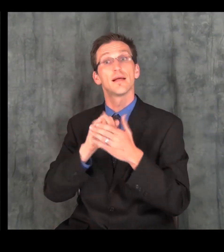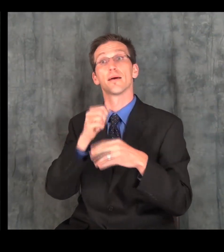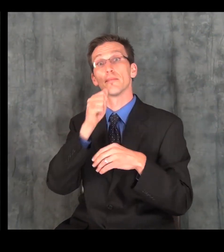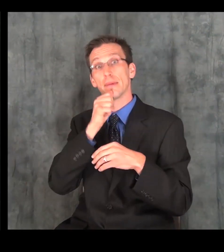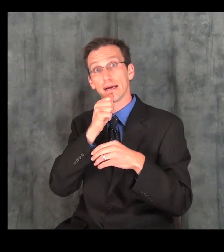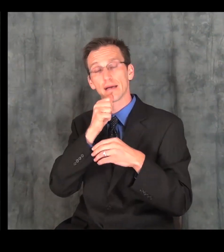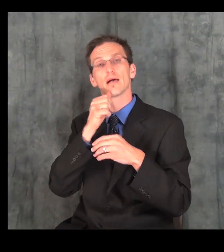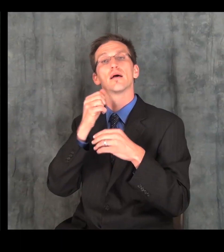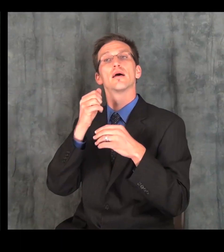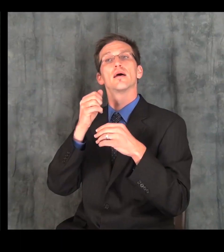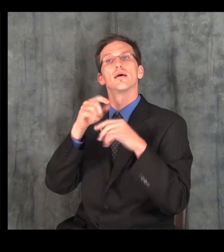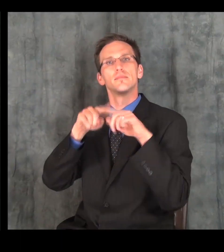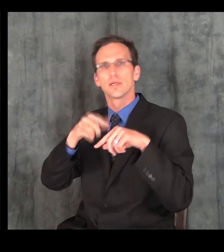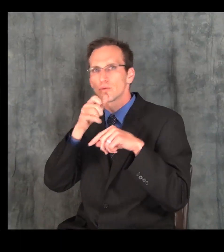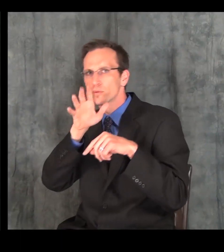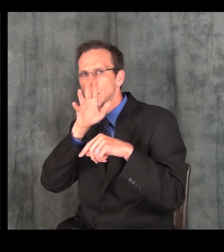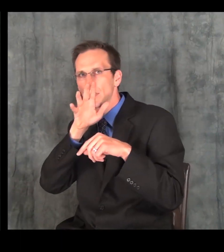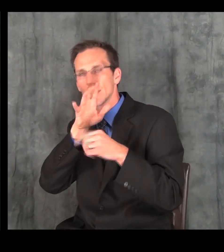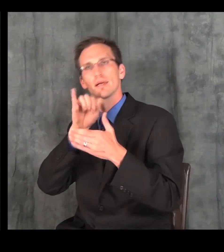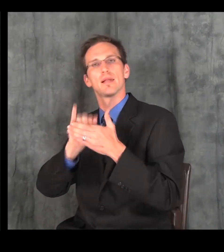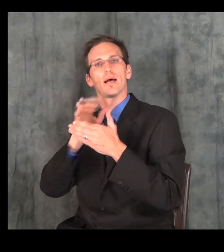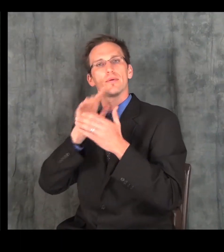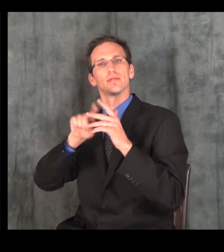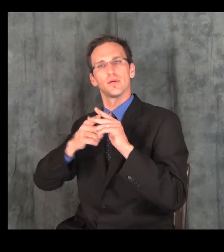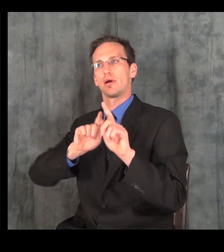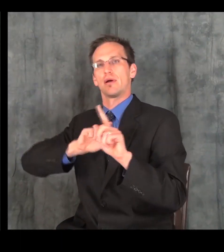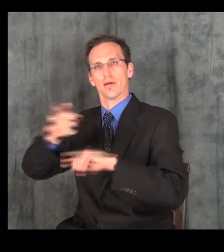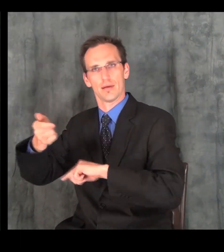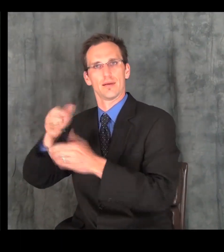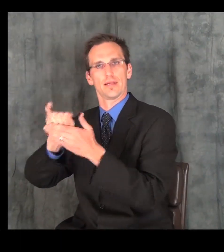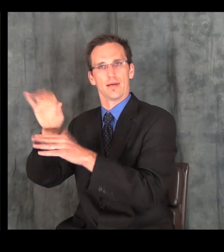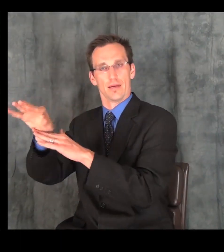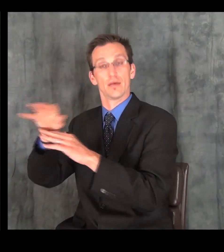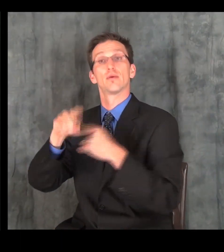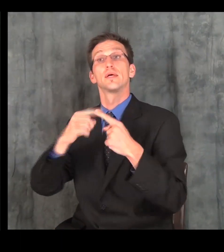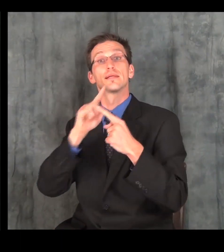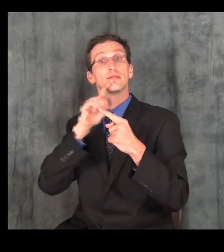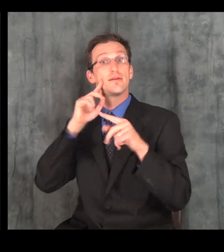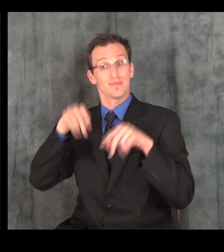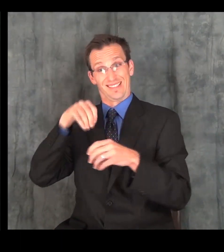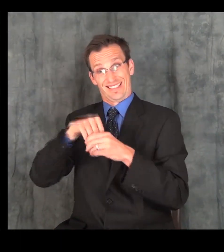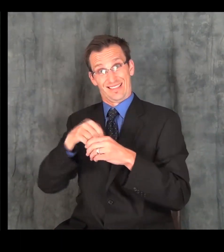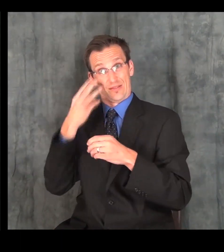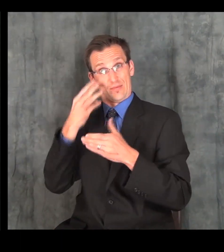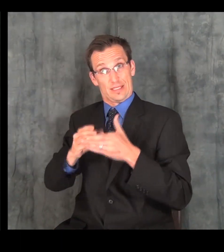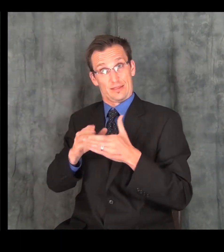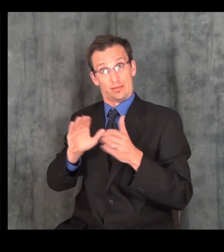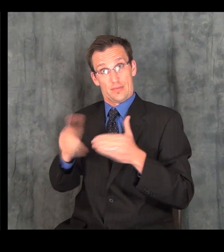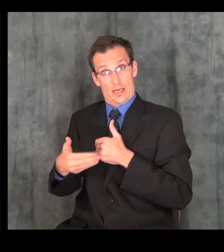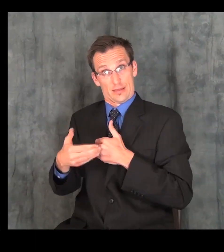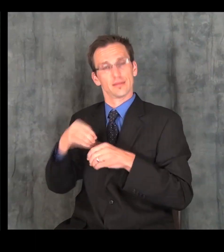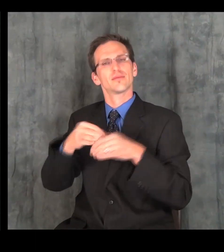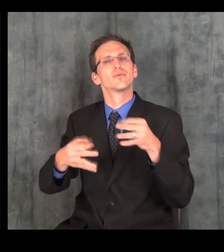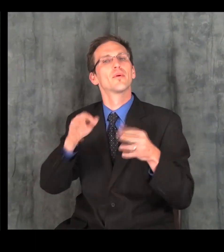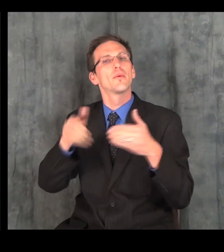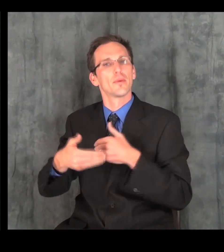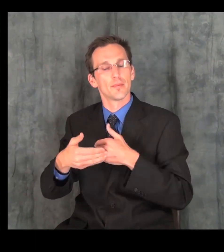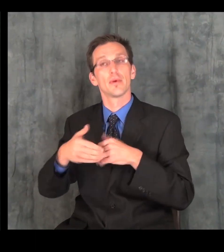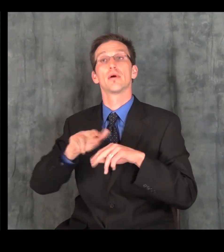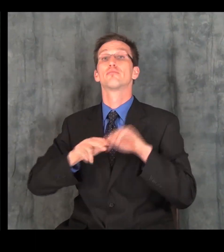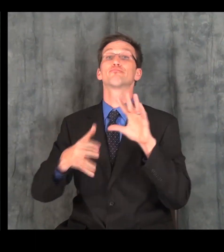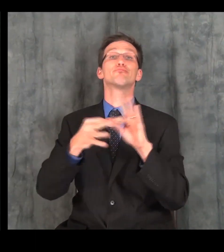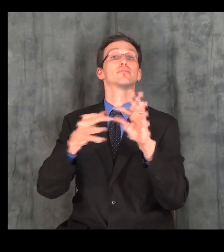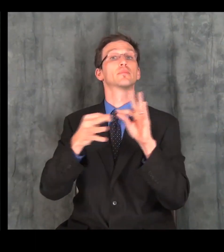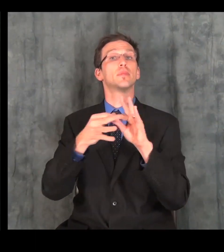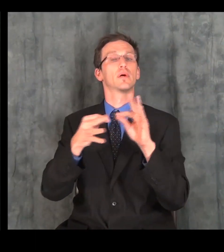the deaf person was giving evidence from the witness box when he was in the courtroom, initially we said, how do